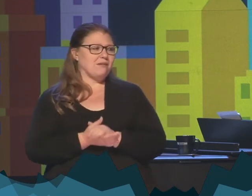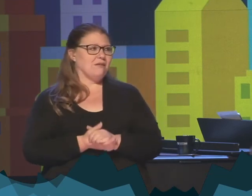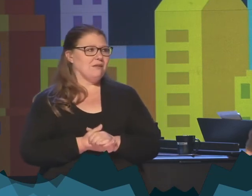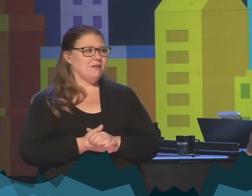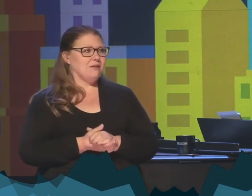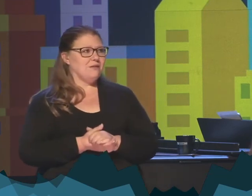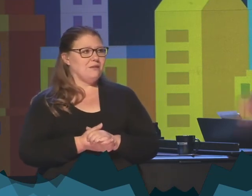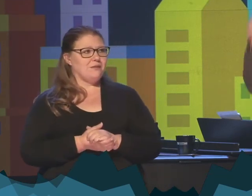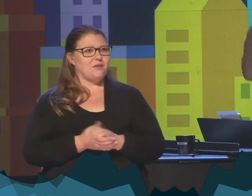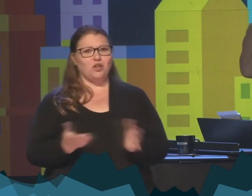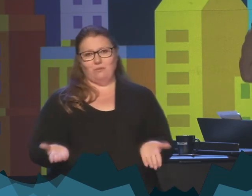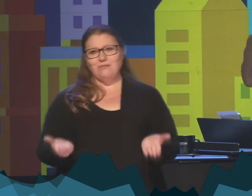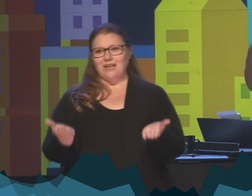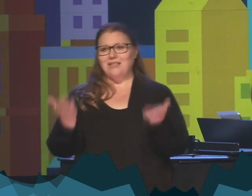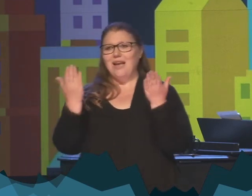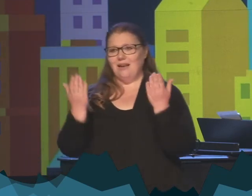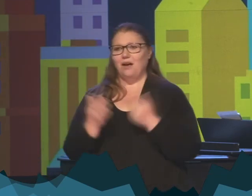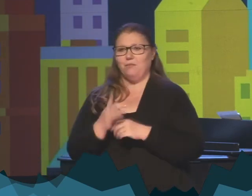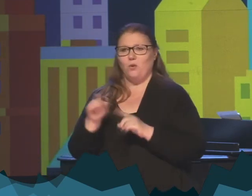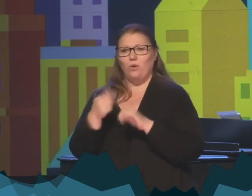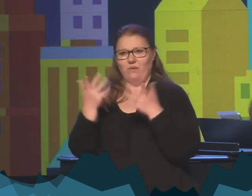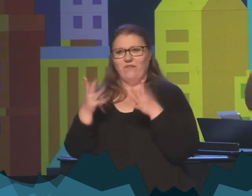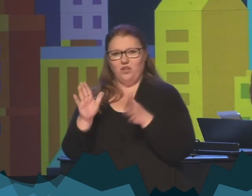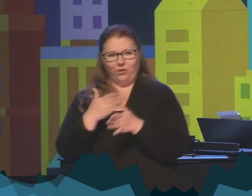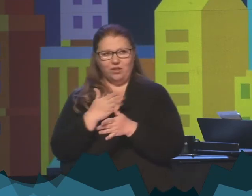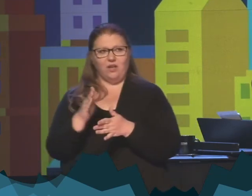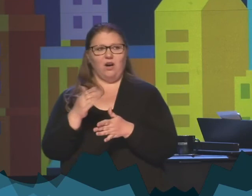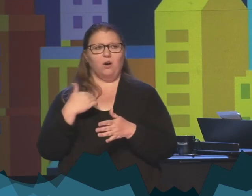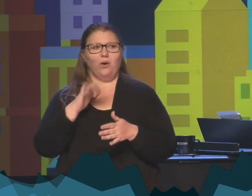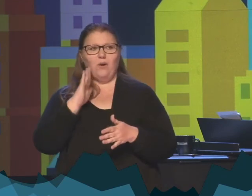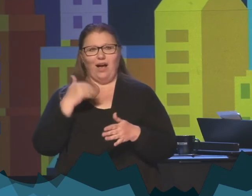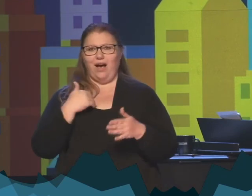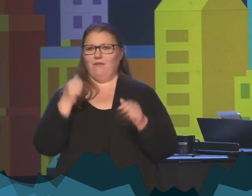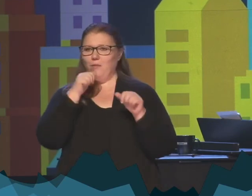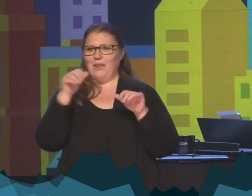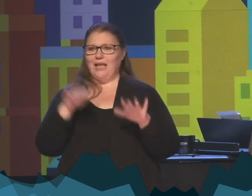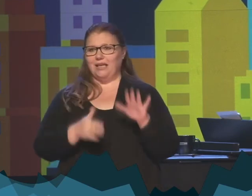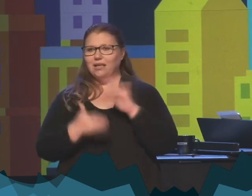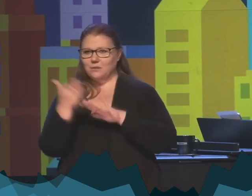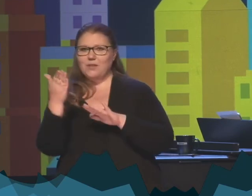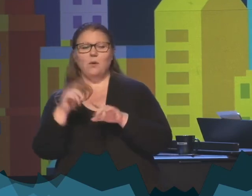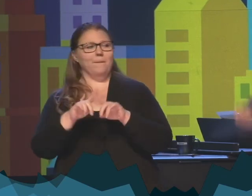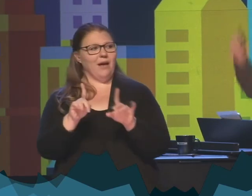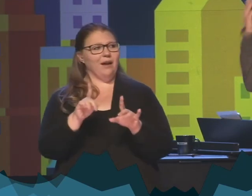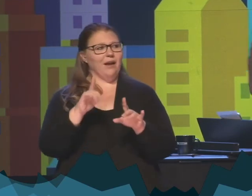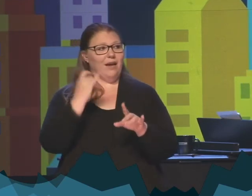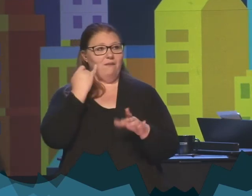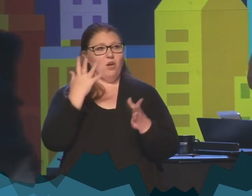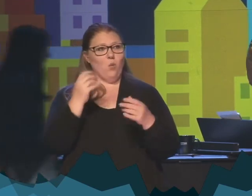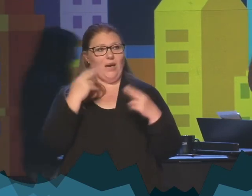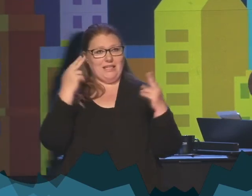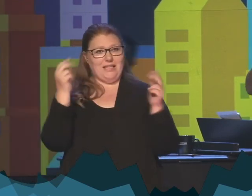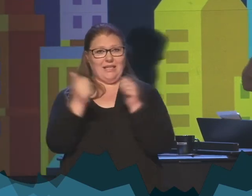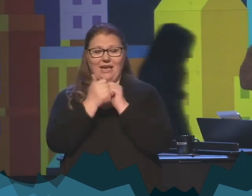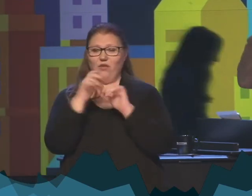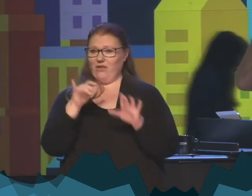would you do me a favor? Would you stand up? As soon as we're done with this song, we're gonna give our blessing and dismissal. But just if you wanna sing along,